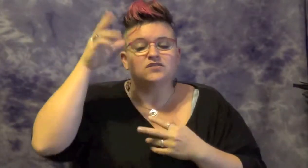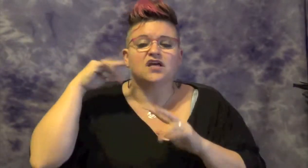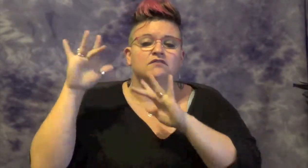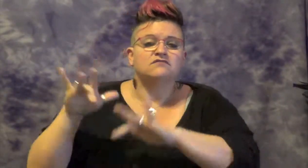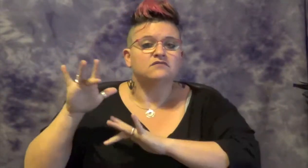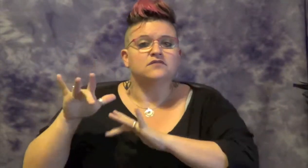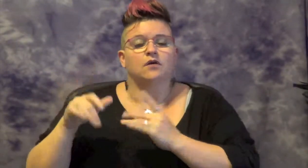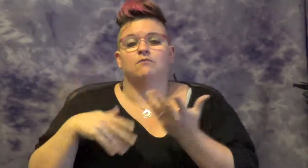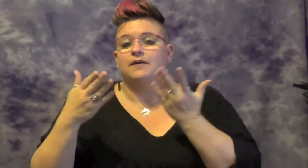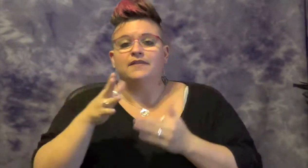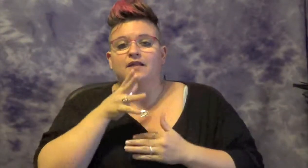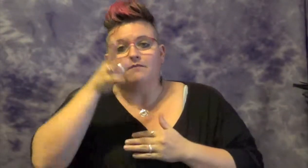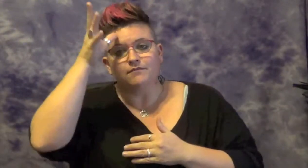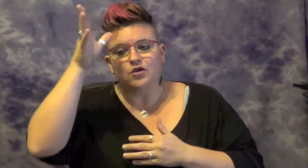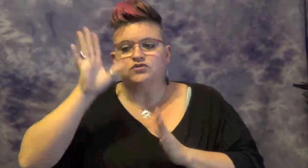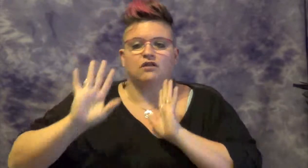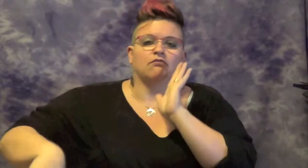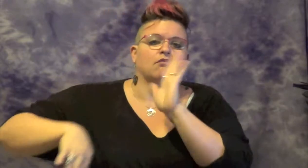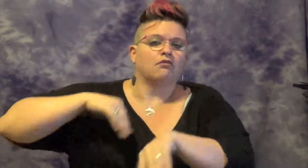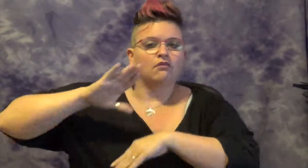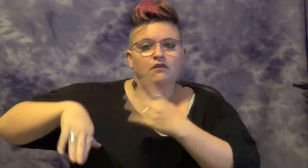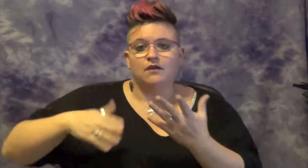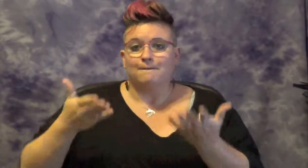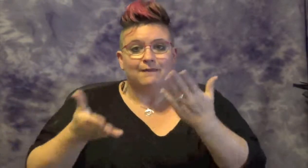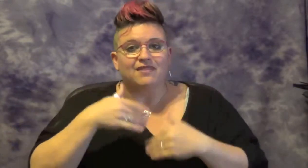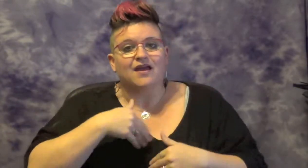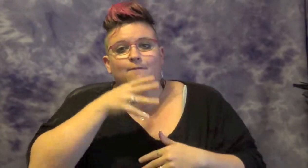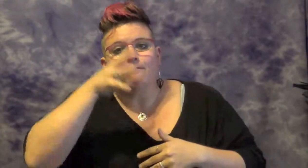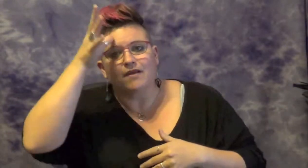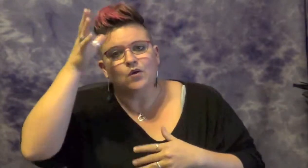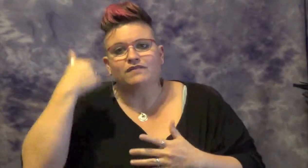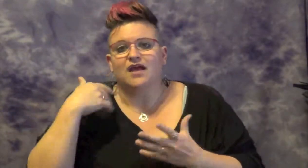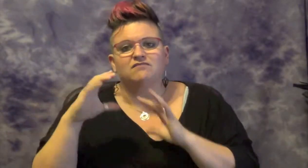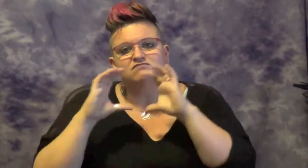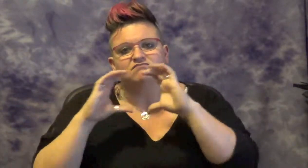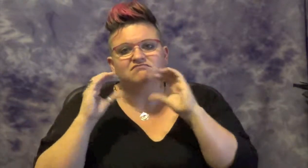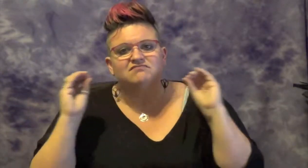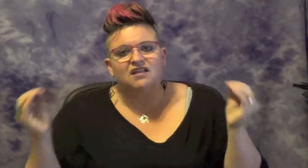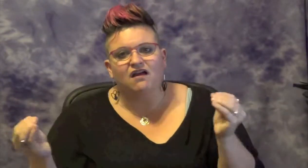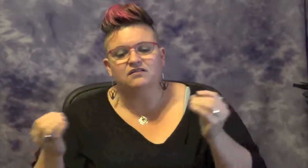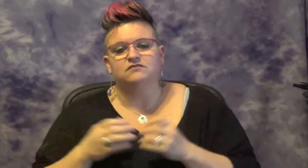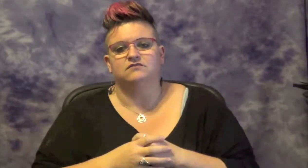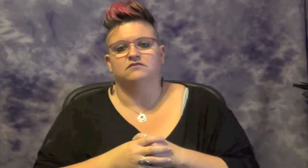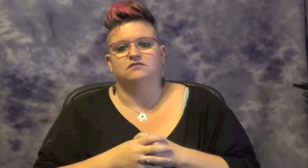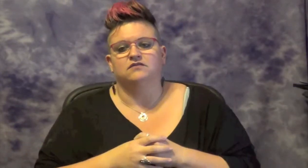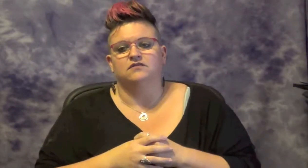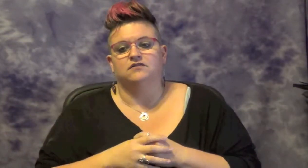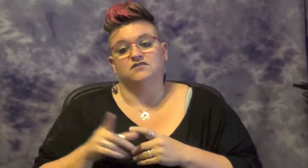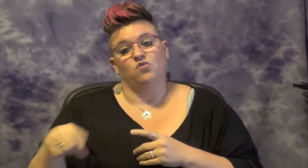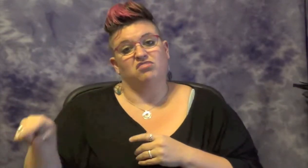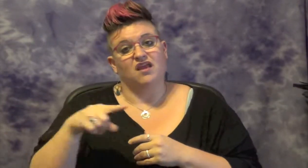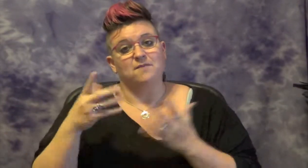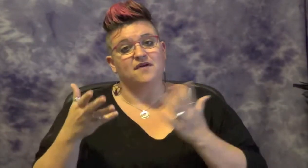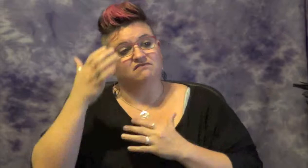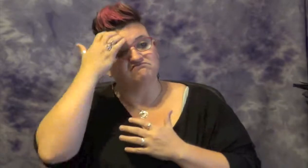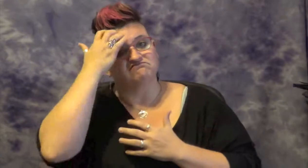things. They might have had parents who pitied them or their parents ignored them. Maybe the parents didn't communicate with them at all. So